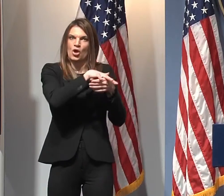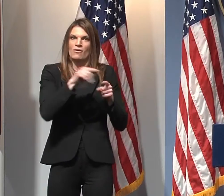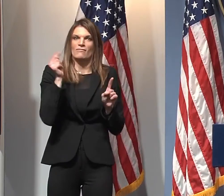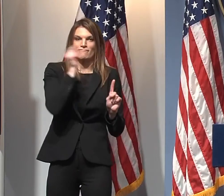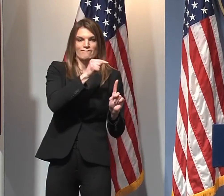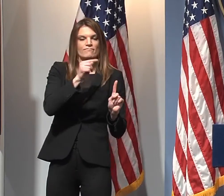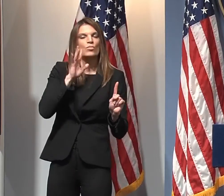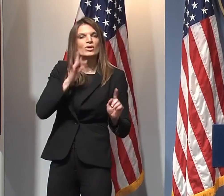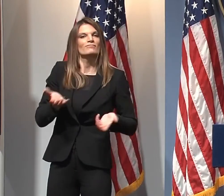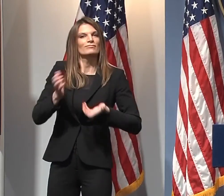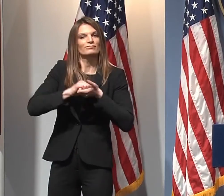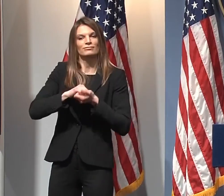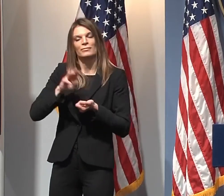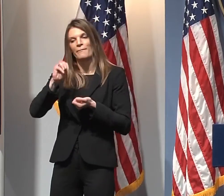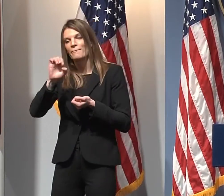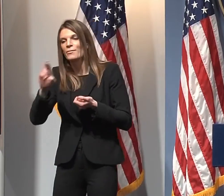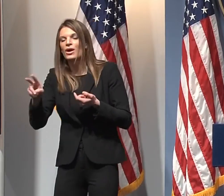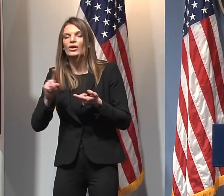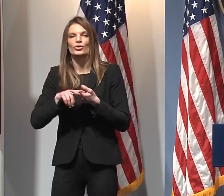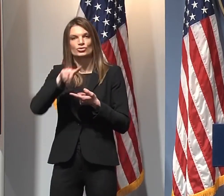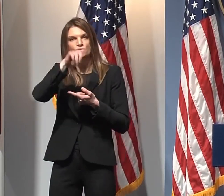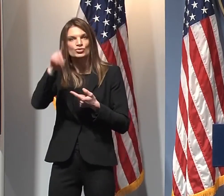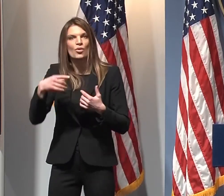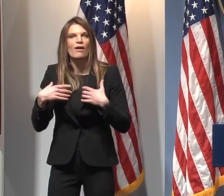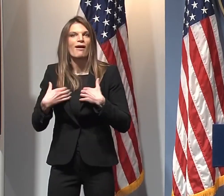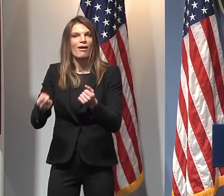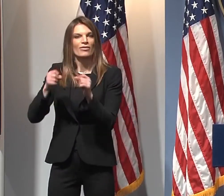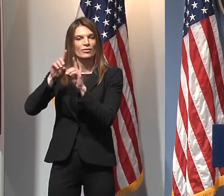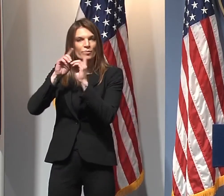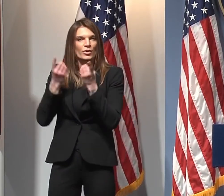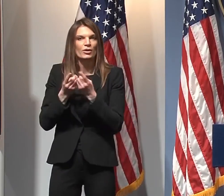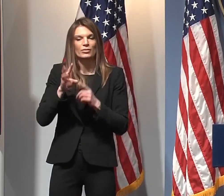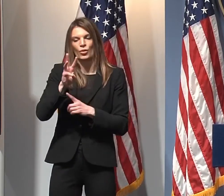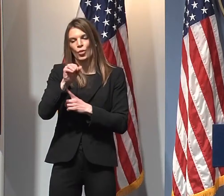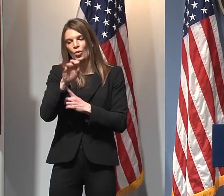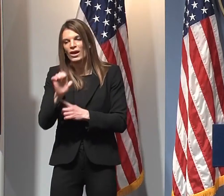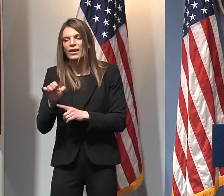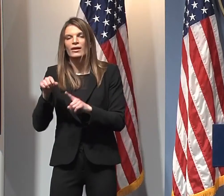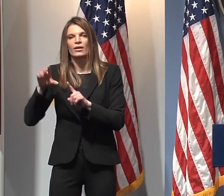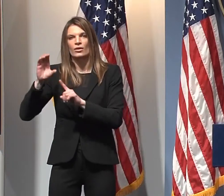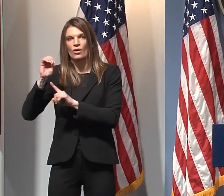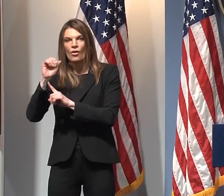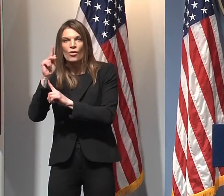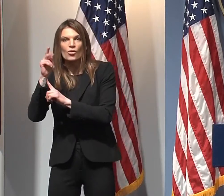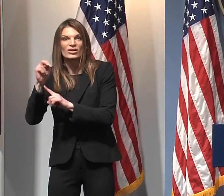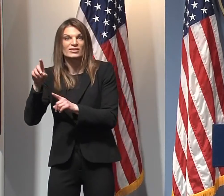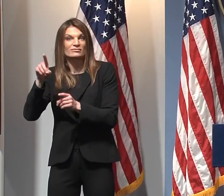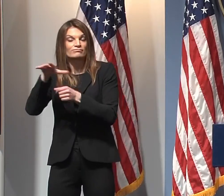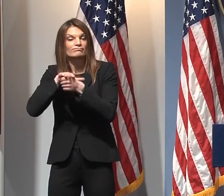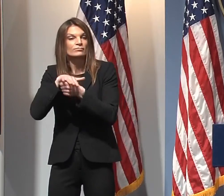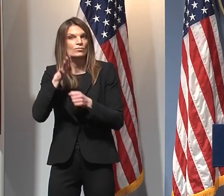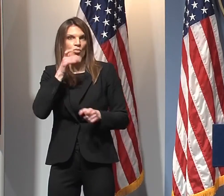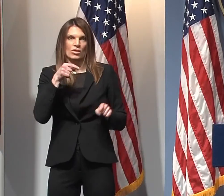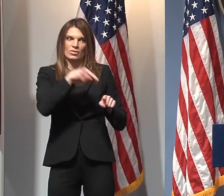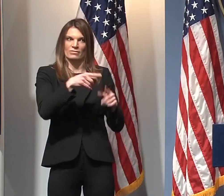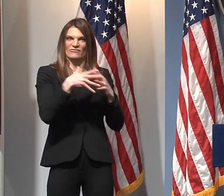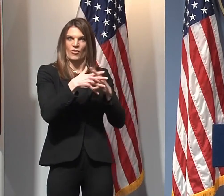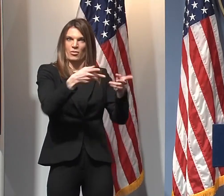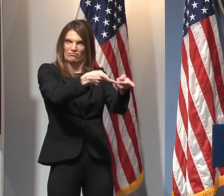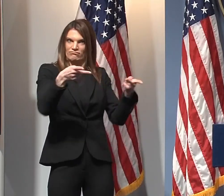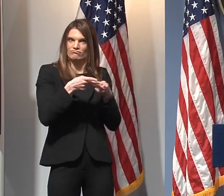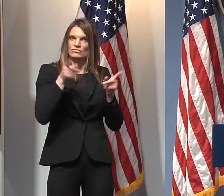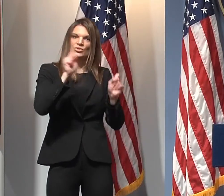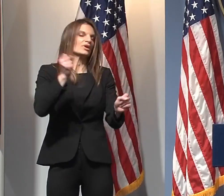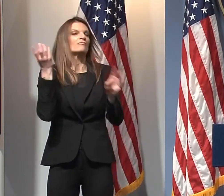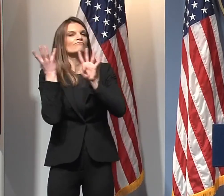Ford Health System, the City of Detroit, Wayne, Oakland, and Macomb counties. We are truly grateful for these partnerships that